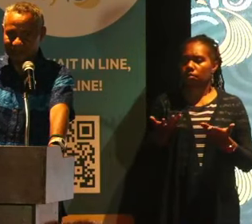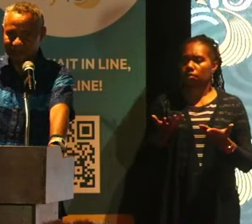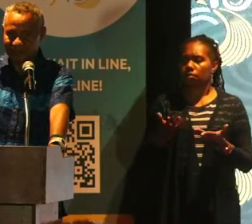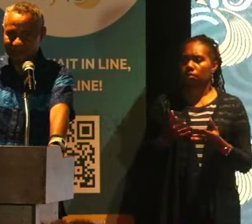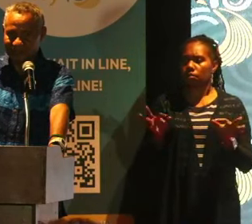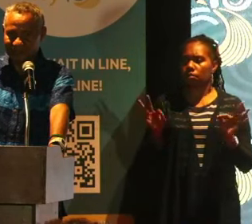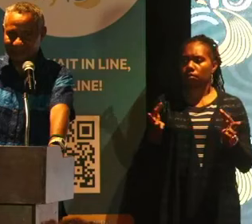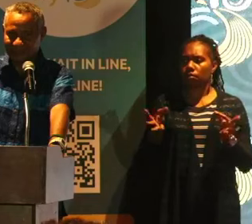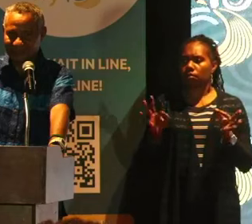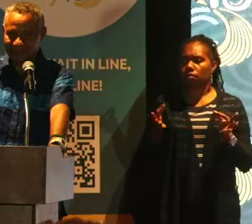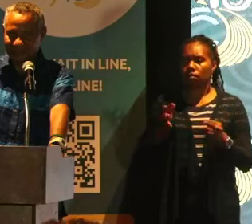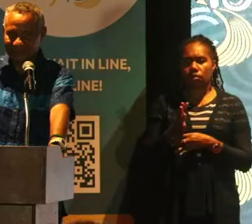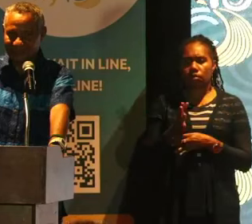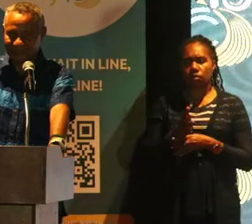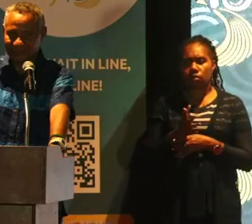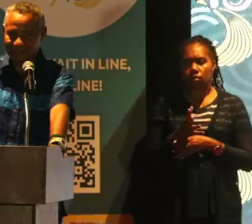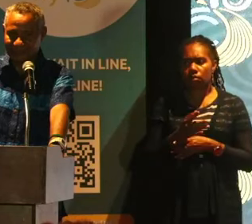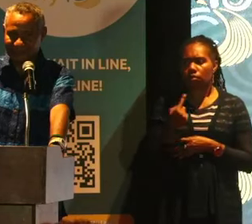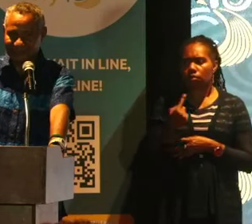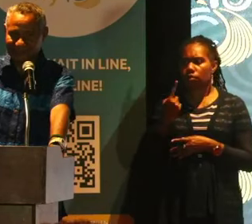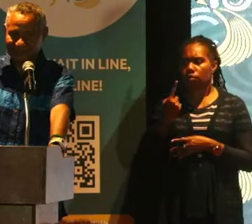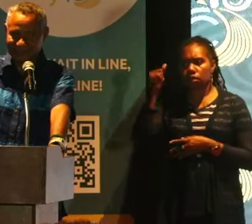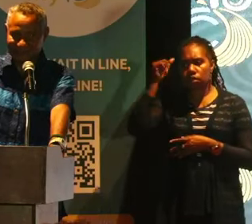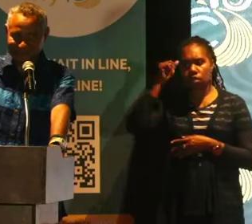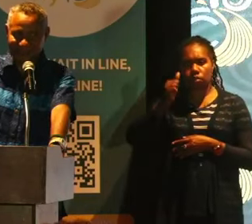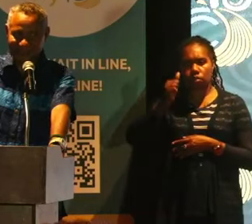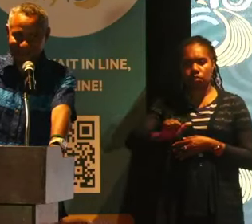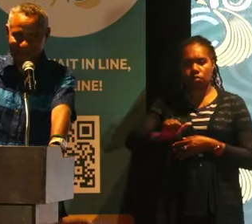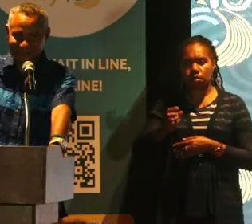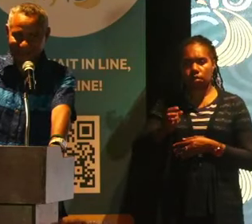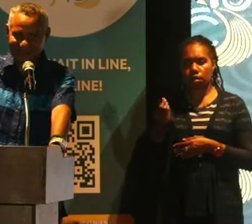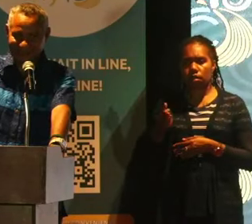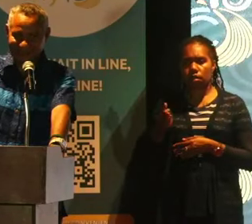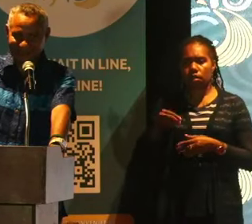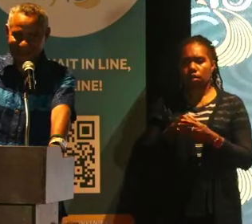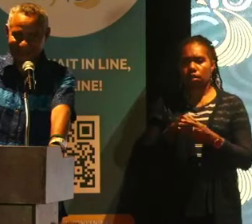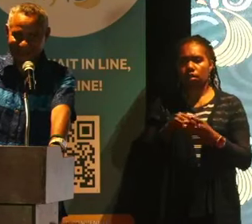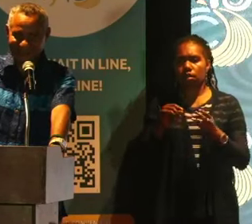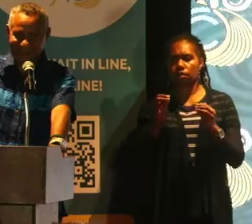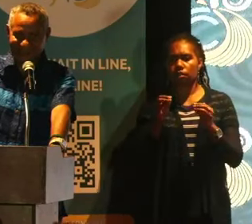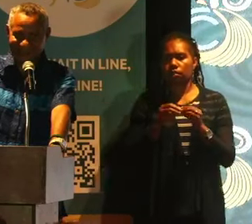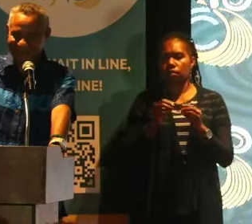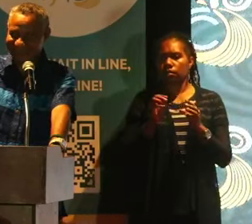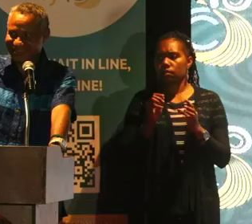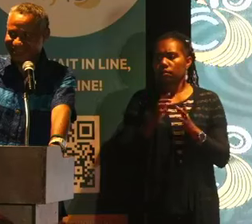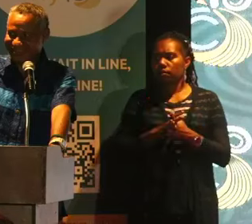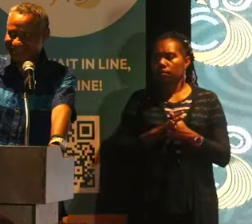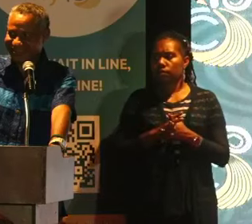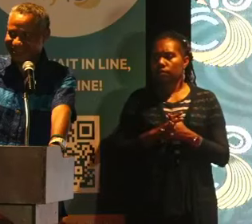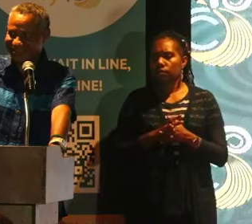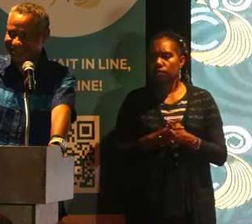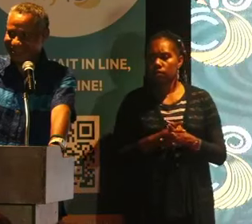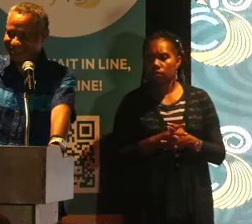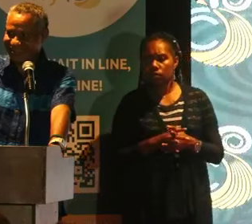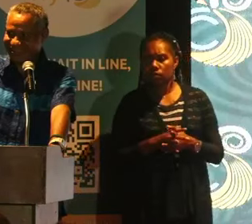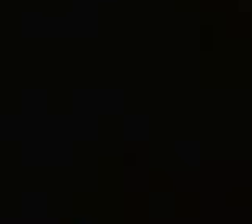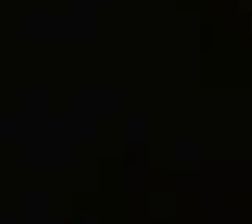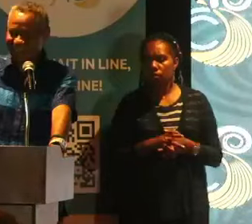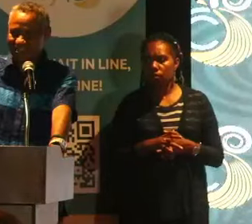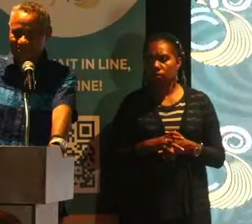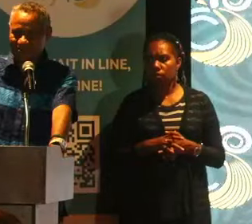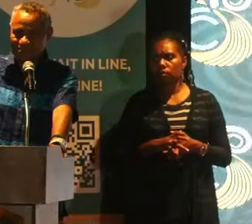this la. But usat the save use him this la money. So. Me plan like him, but you try him long, helping me plan long. When